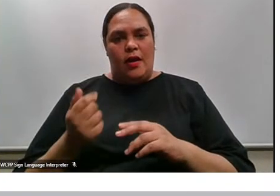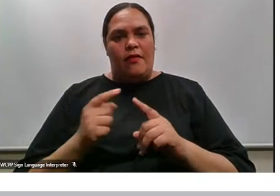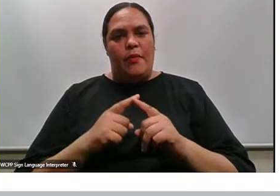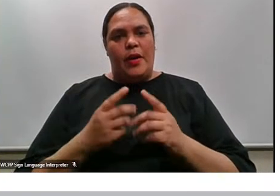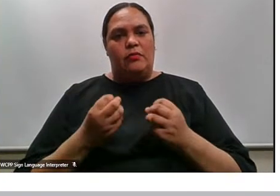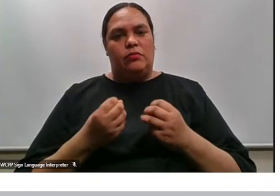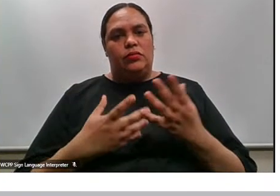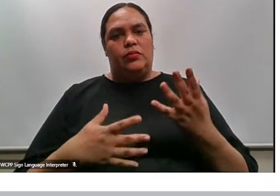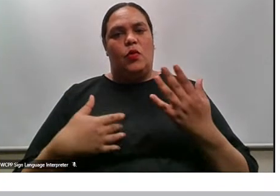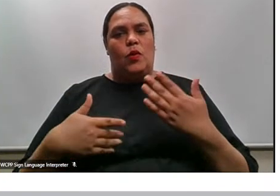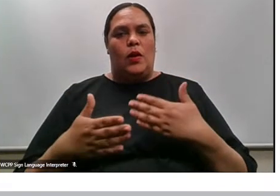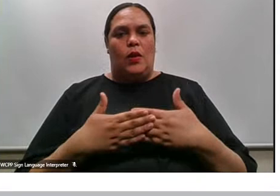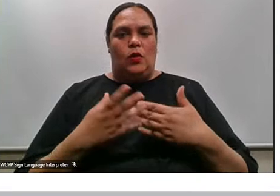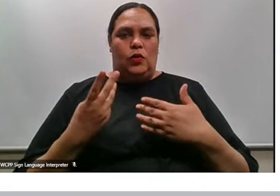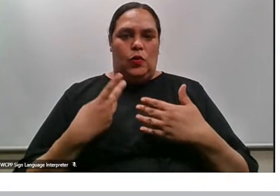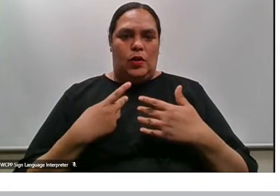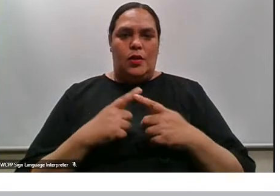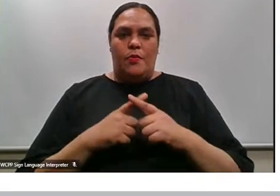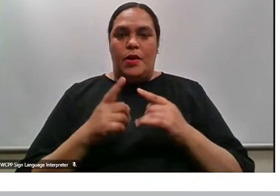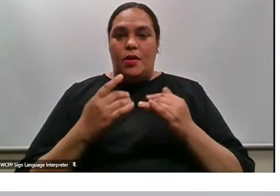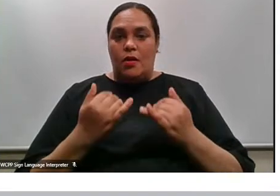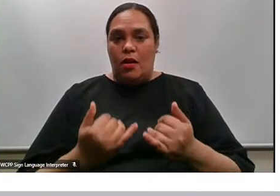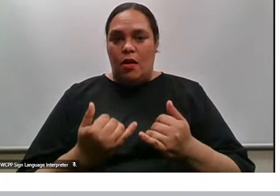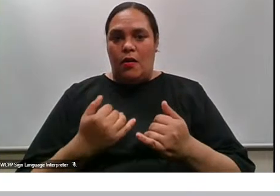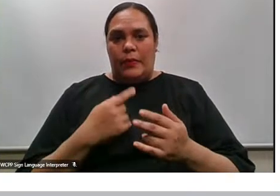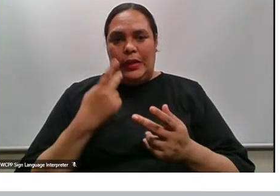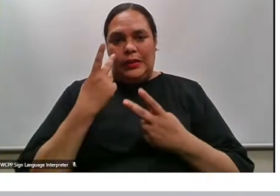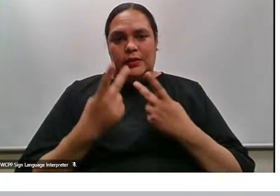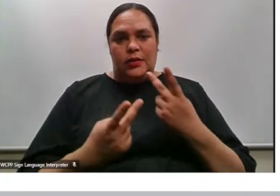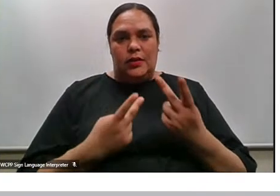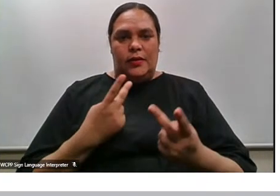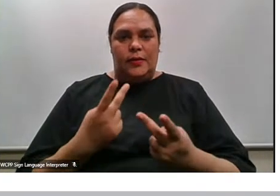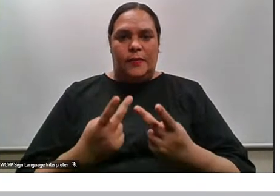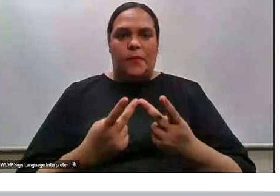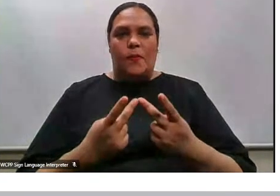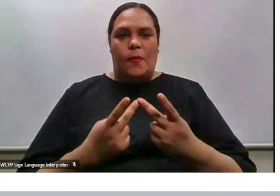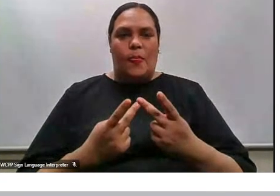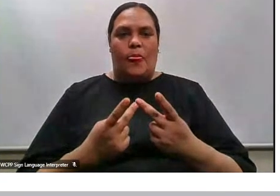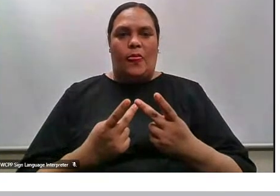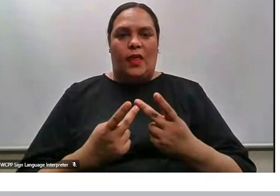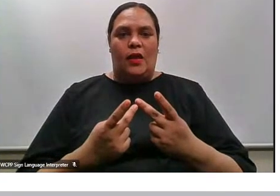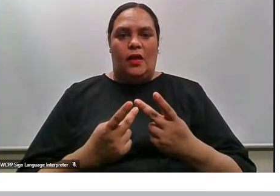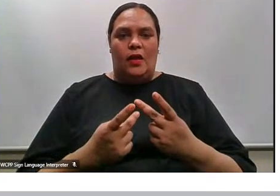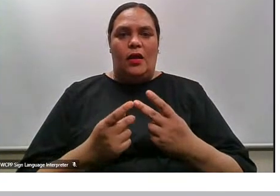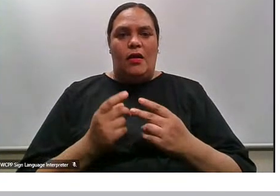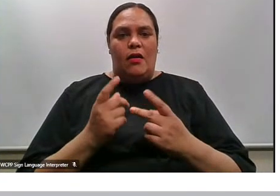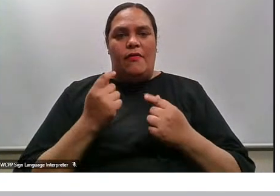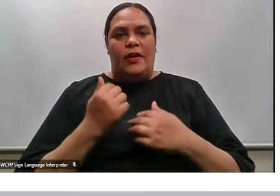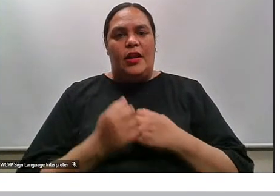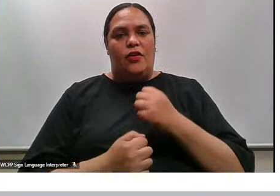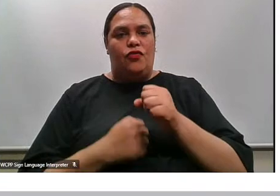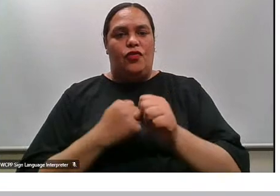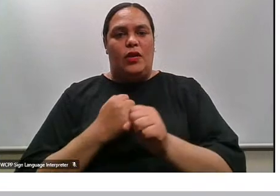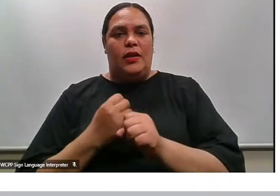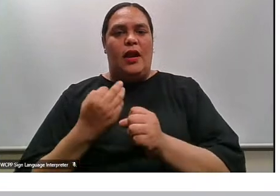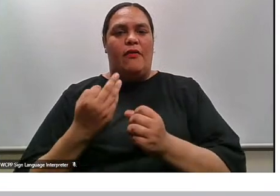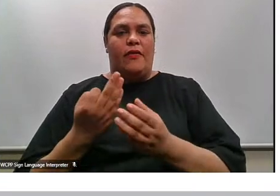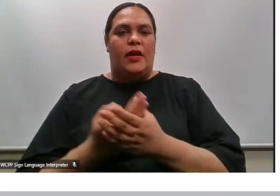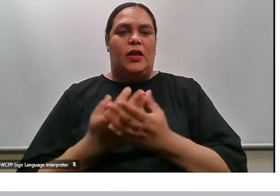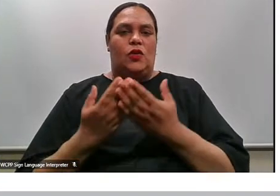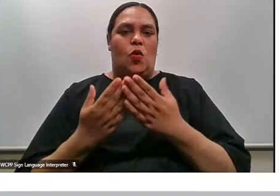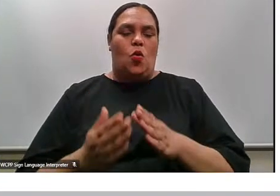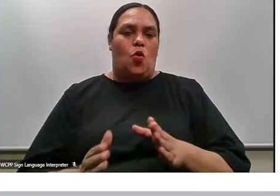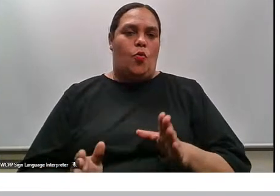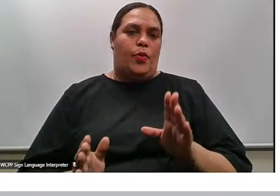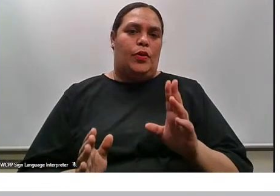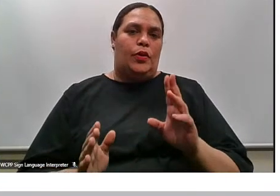number were closed. Now, I see that at the end of this financial year, there were three open cases. Now, you